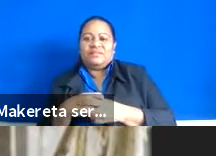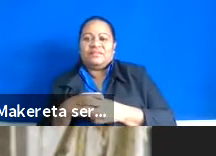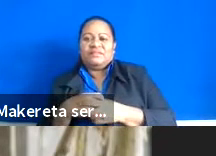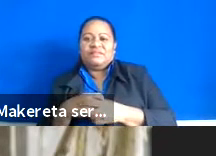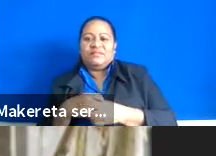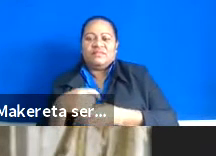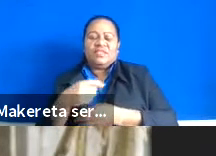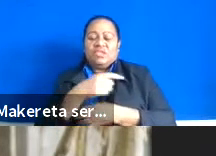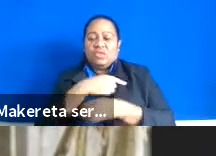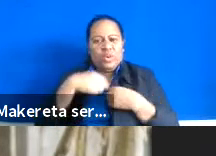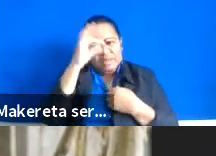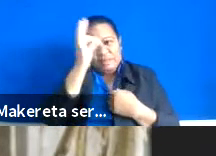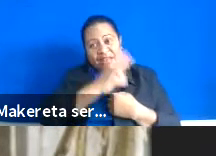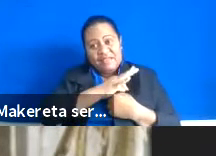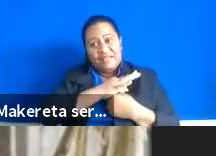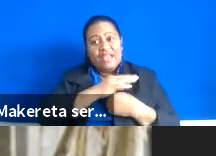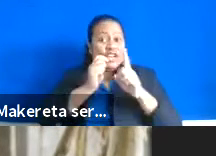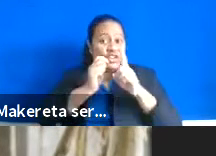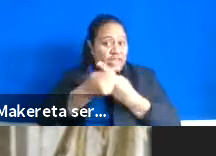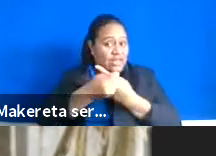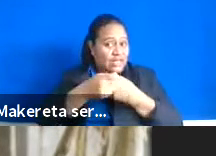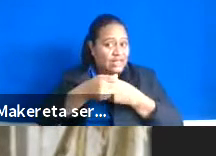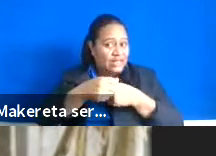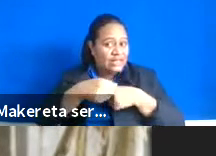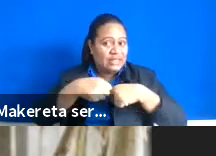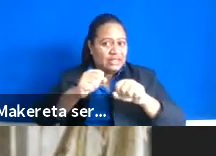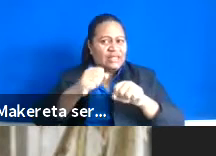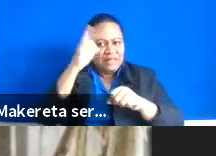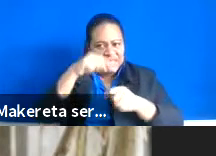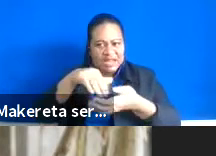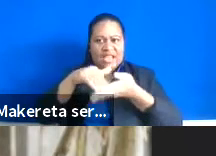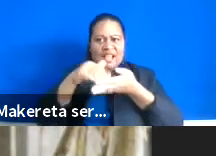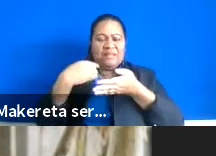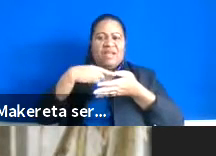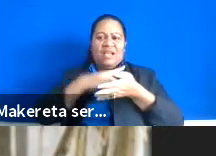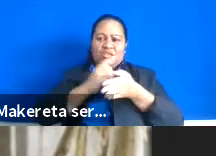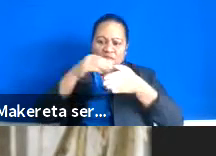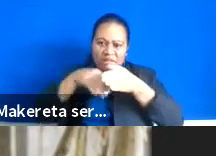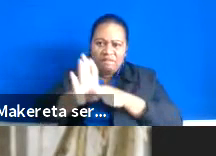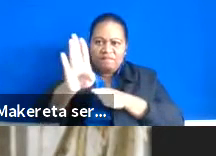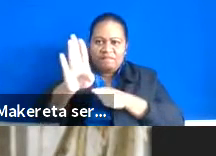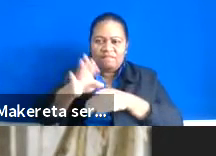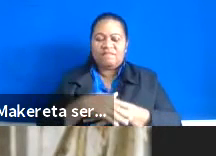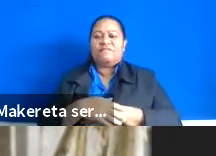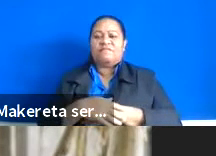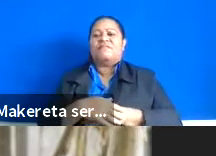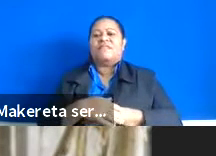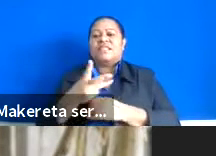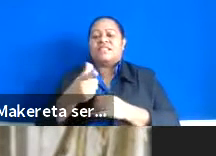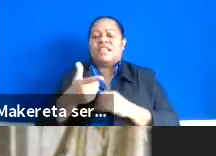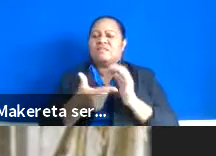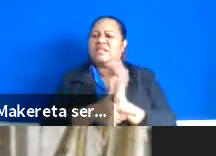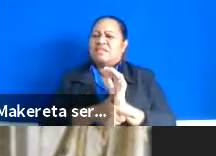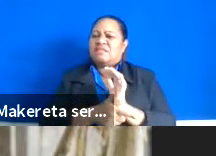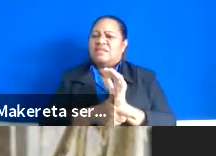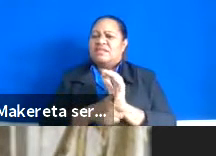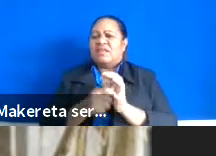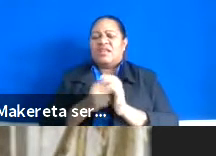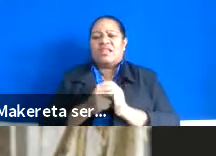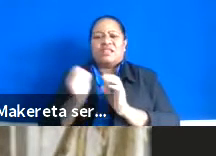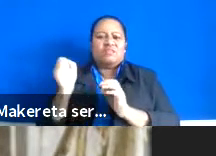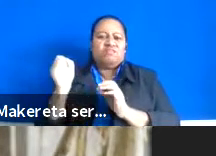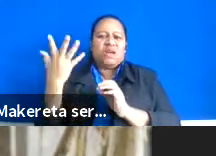traditional systems can help us to be resilient. Sometimes foreign words come and then they come